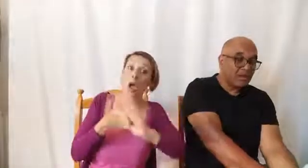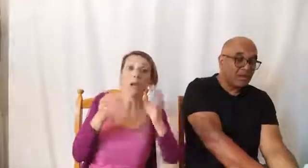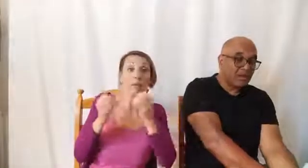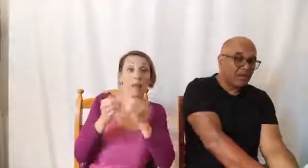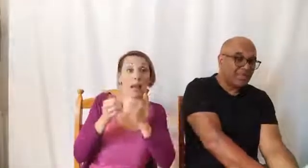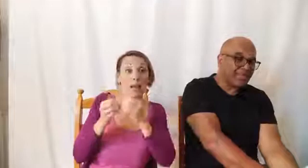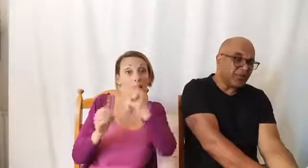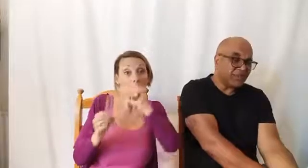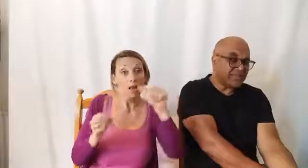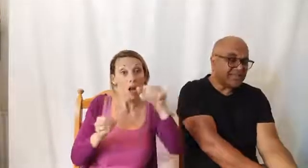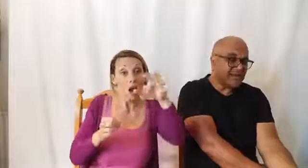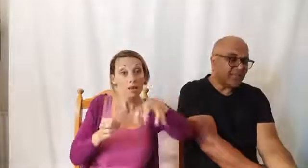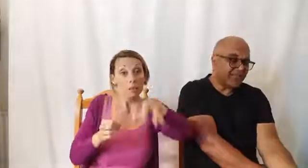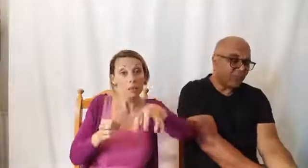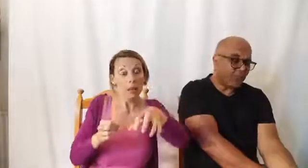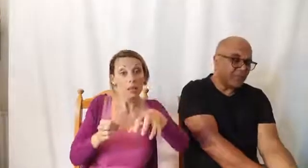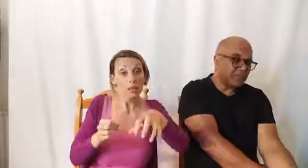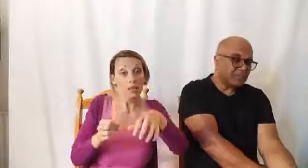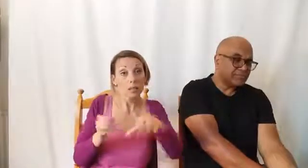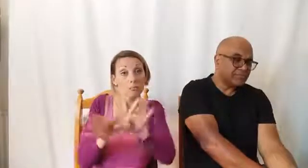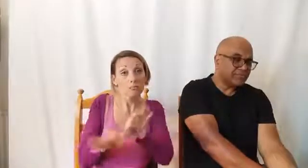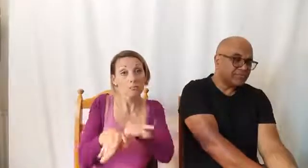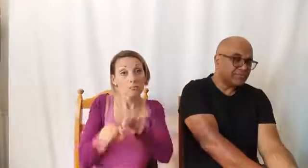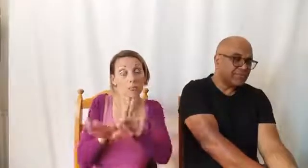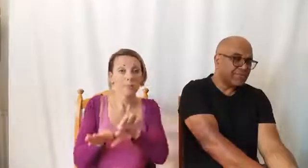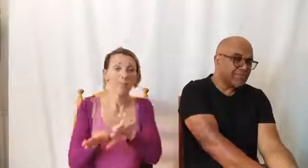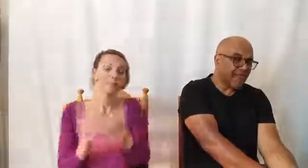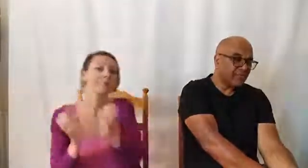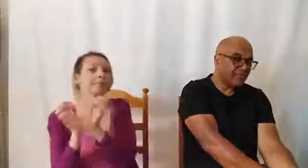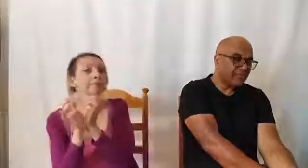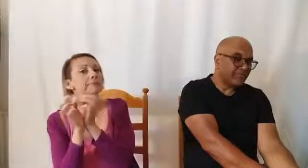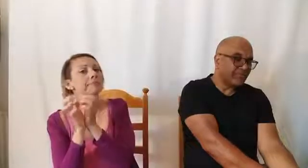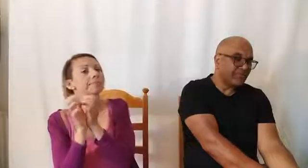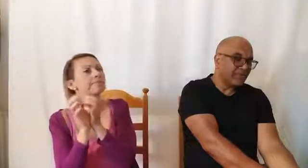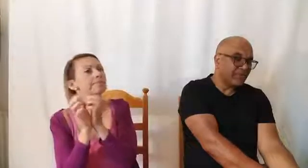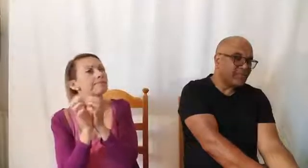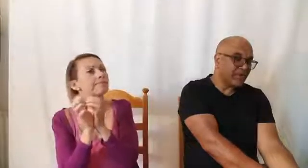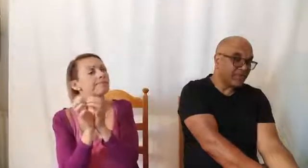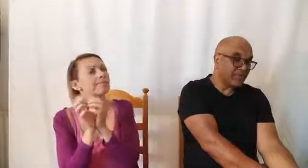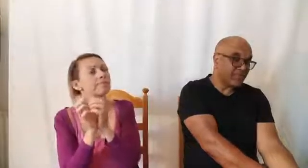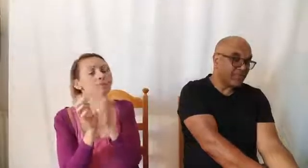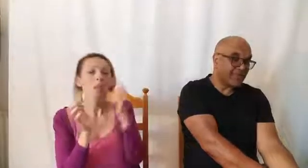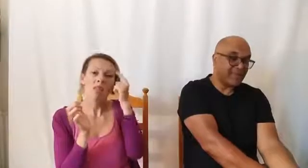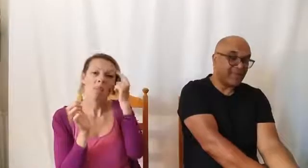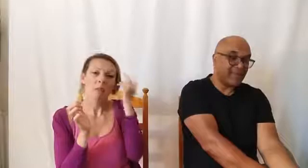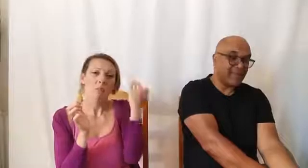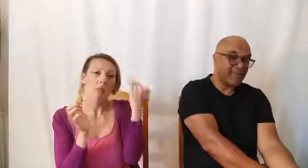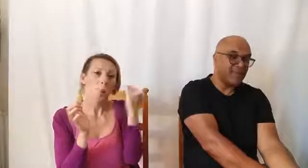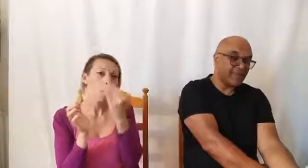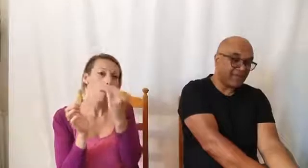I did not think so before, but now, as I remember it, it was a very